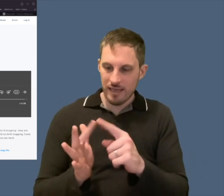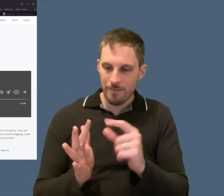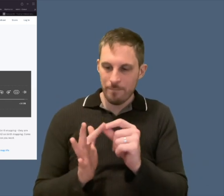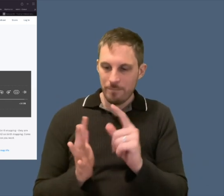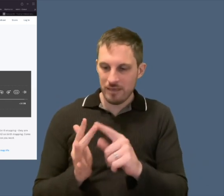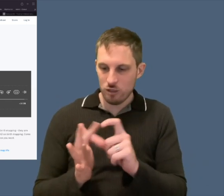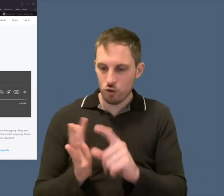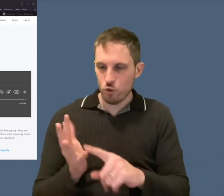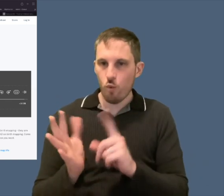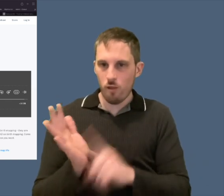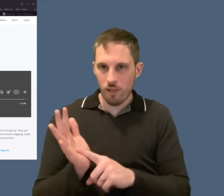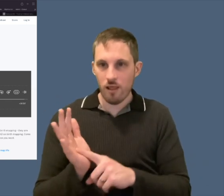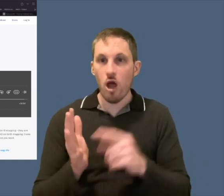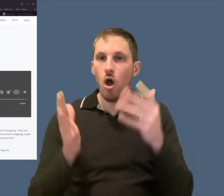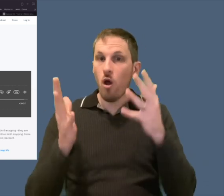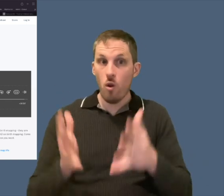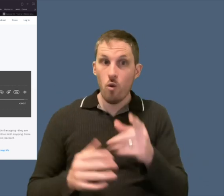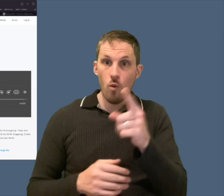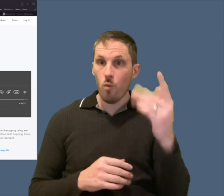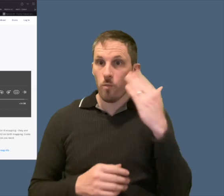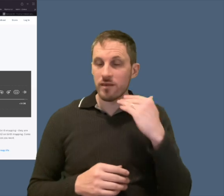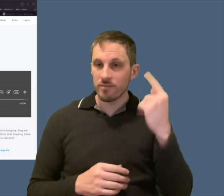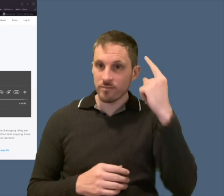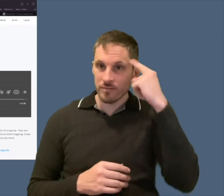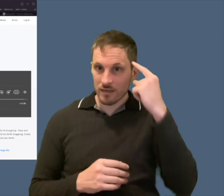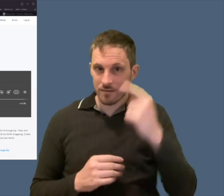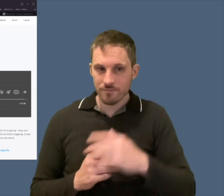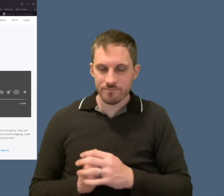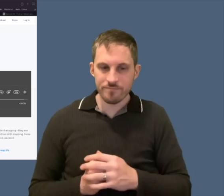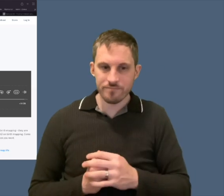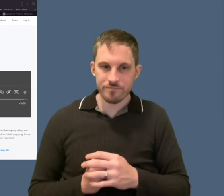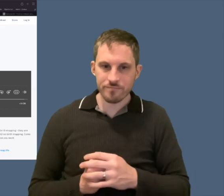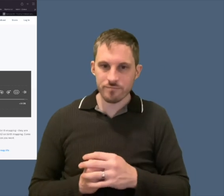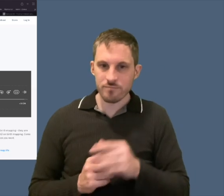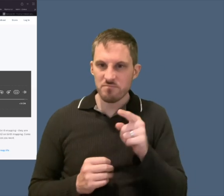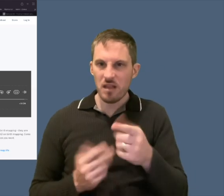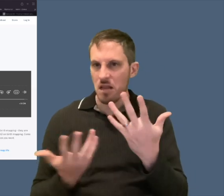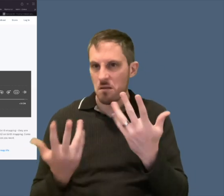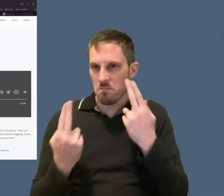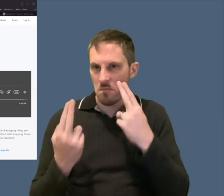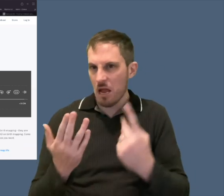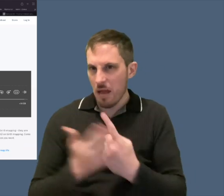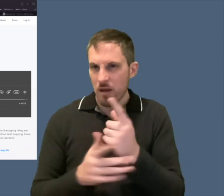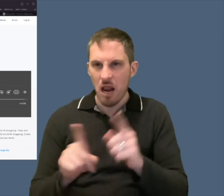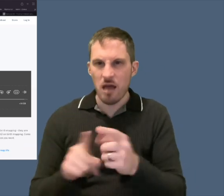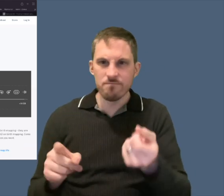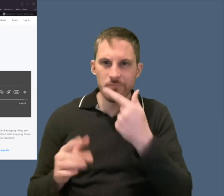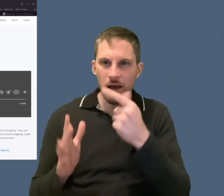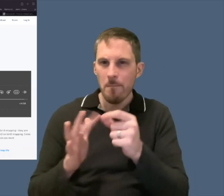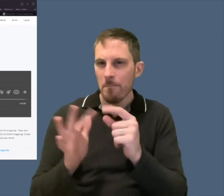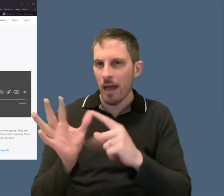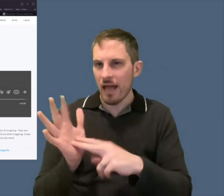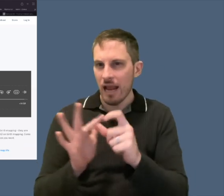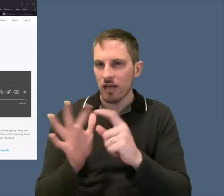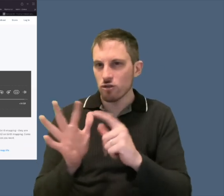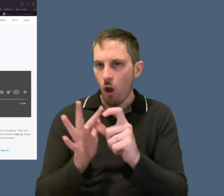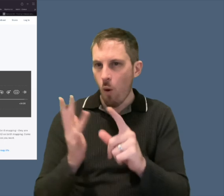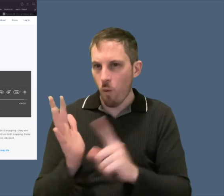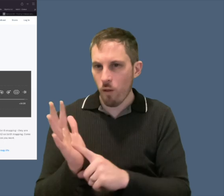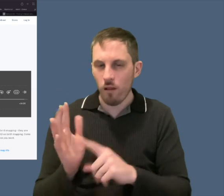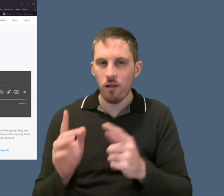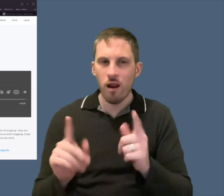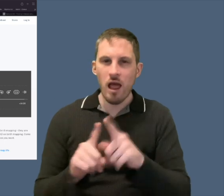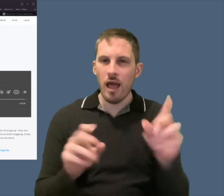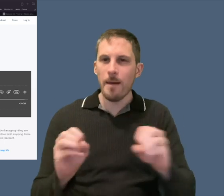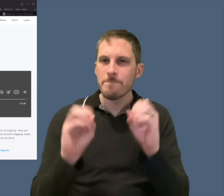belief that an epidural is a pretty benign thing to happen, like taking a Panadol. Here's this magic